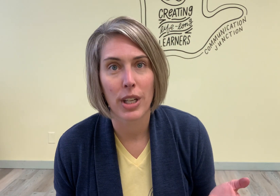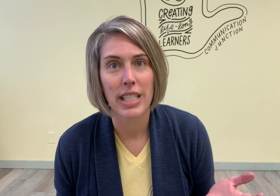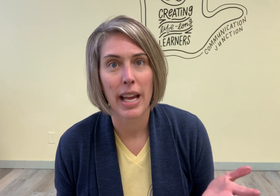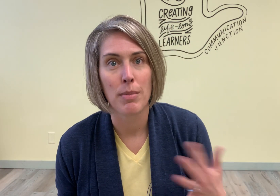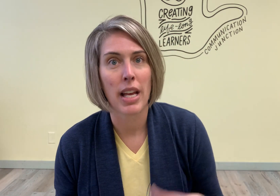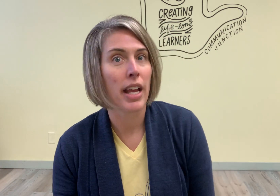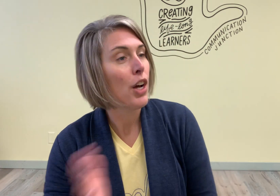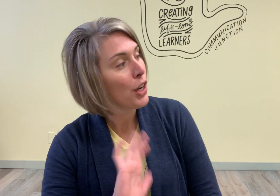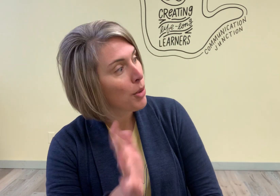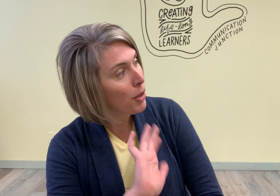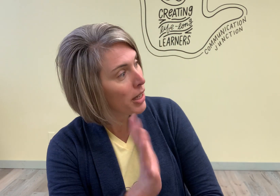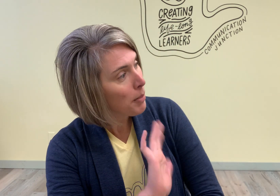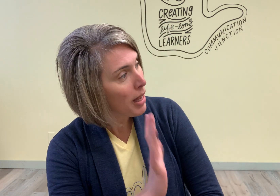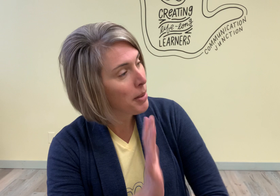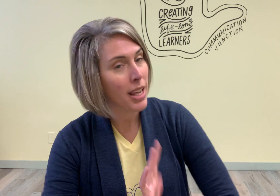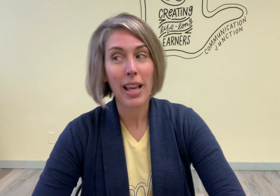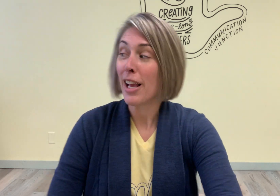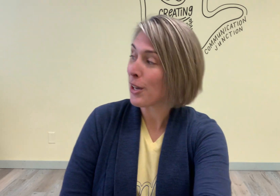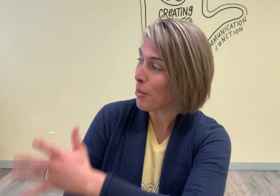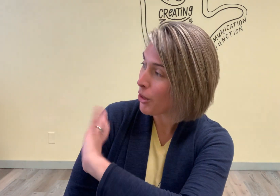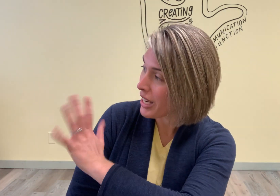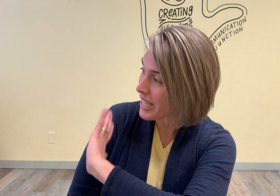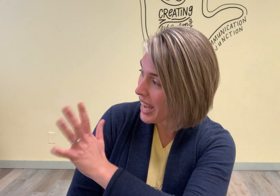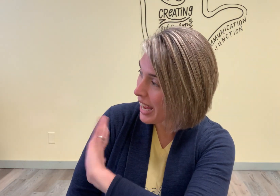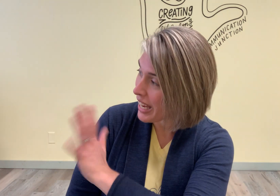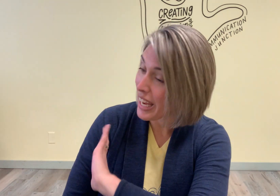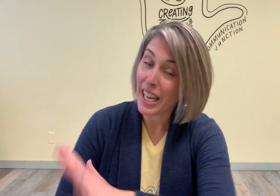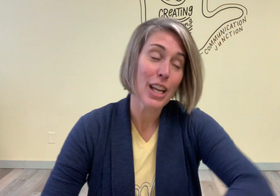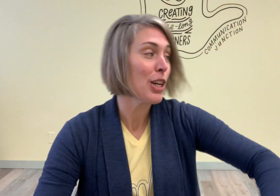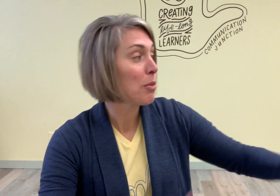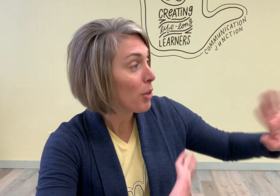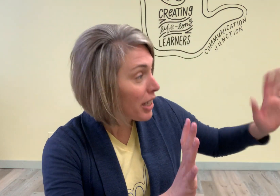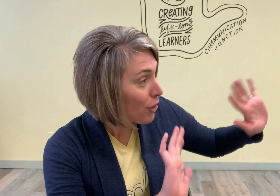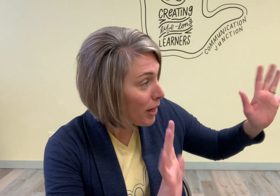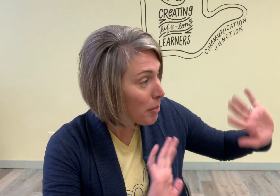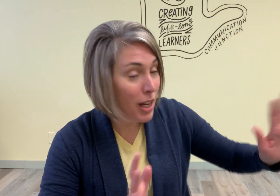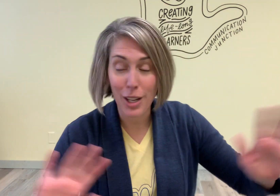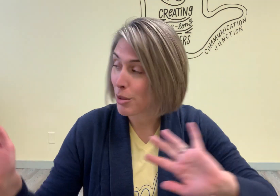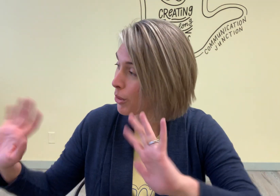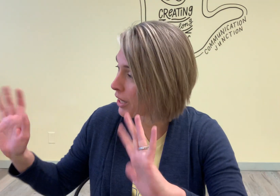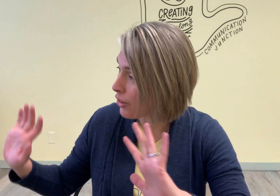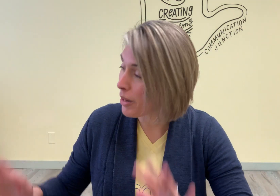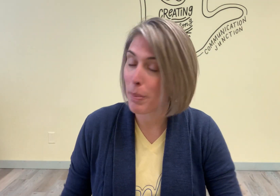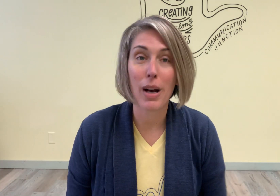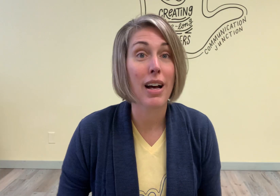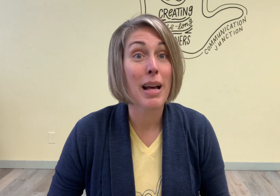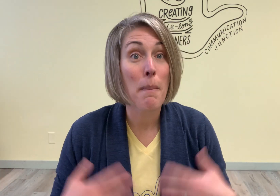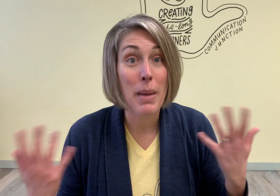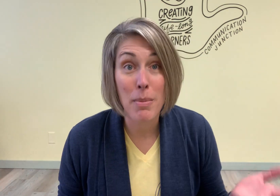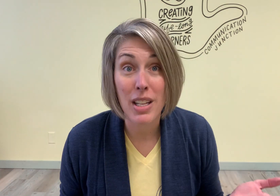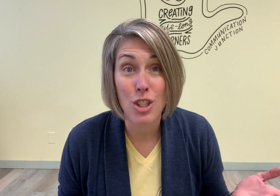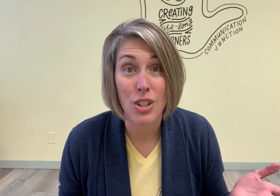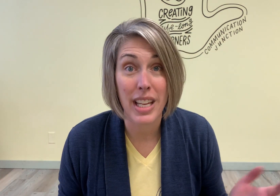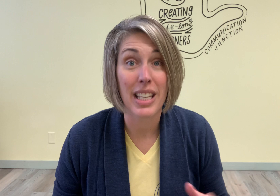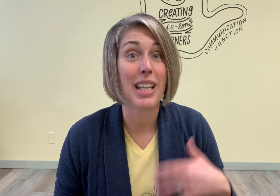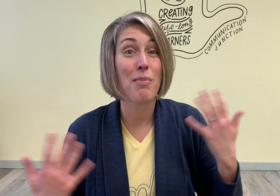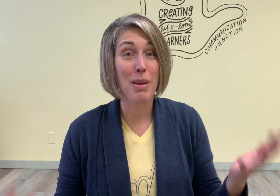time? Say, good morning, Mommy. Good morning, Daddy. Good morning, Grandma. Good morning, Grandpa. Maybe it's your nanny. Maybe it's